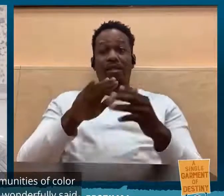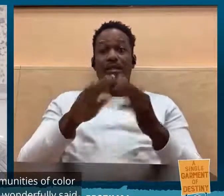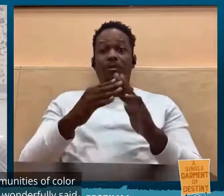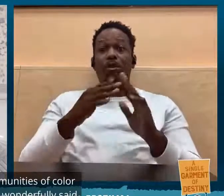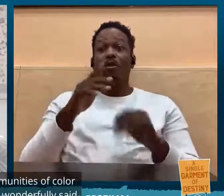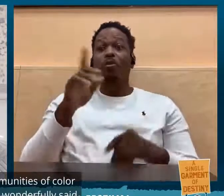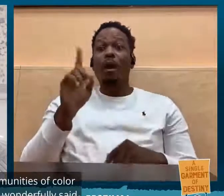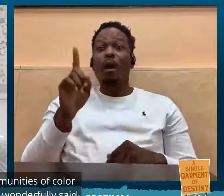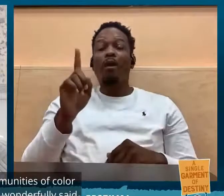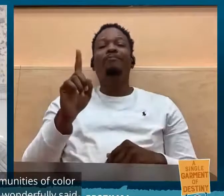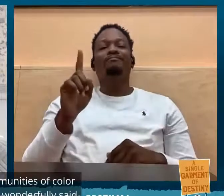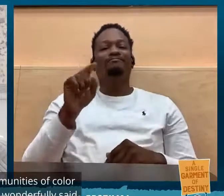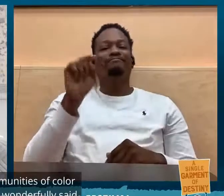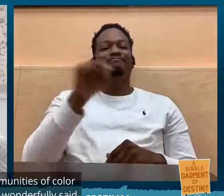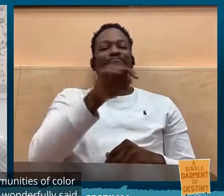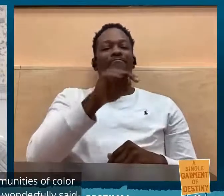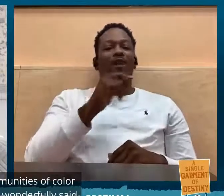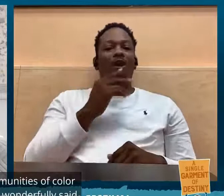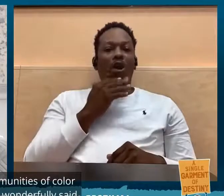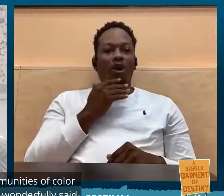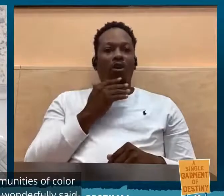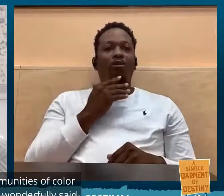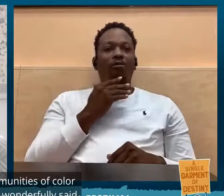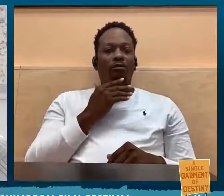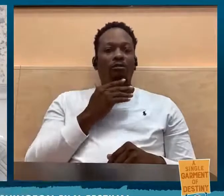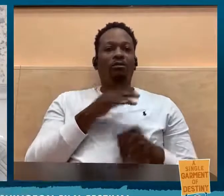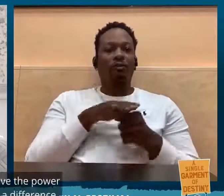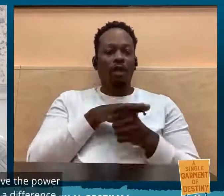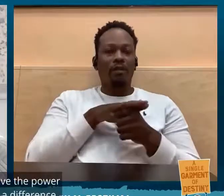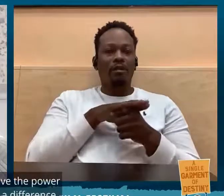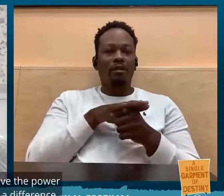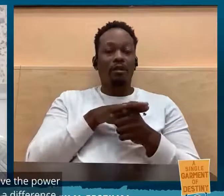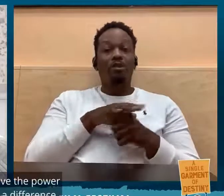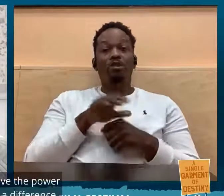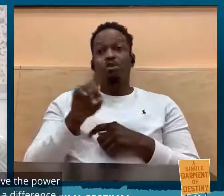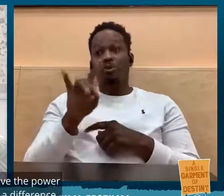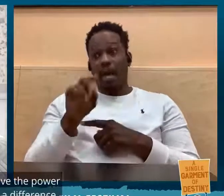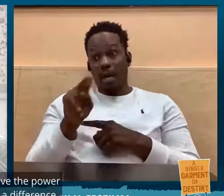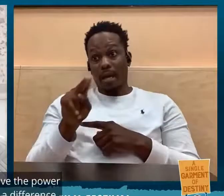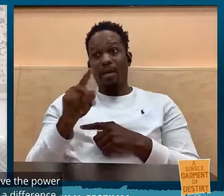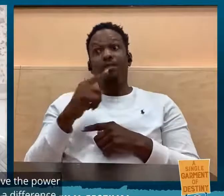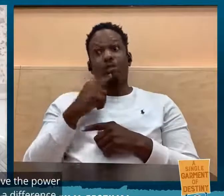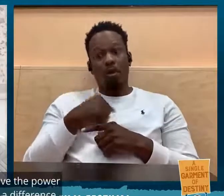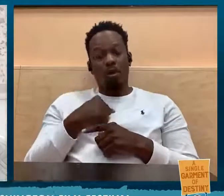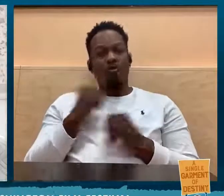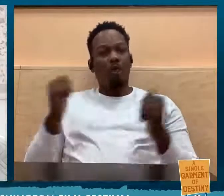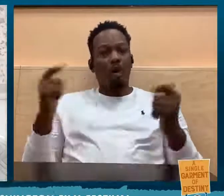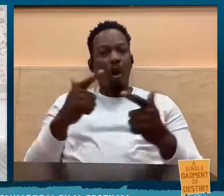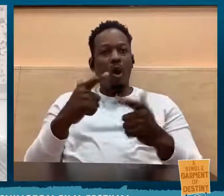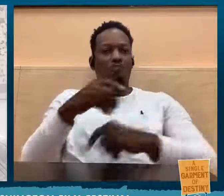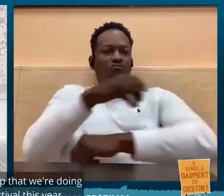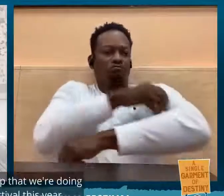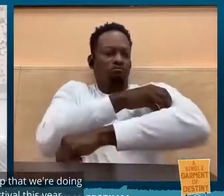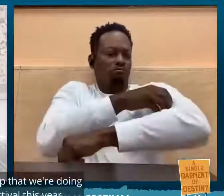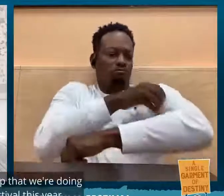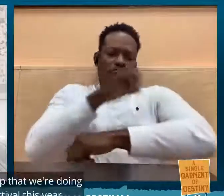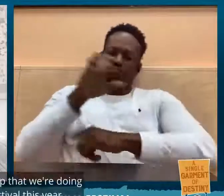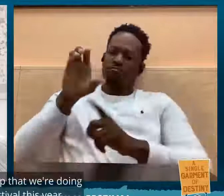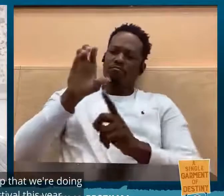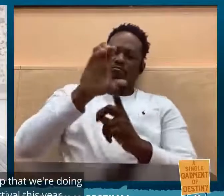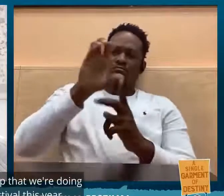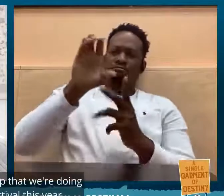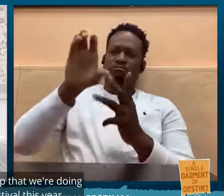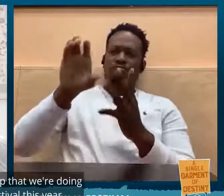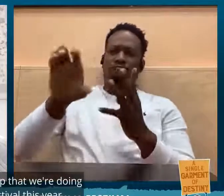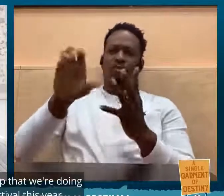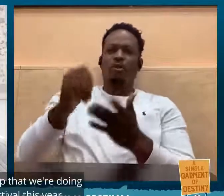color, as Diane so wonderfully said, we all have the power to make a difference. One workshop